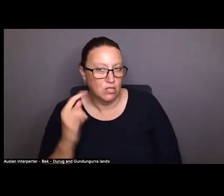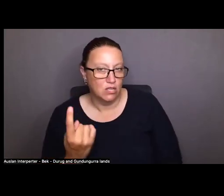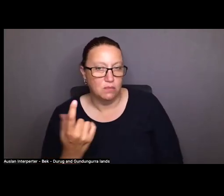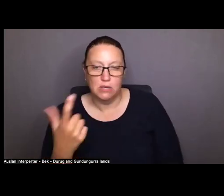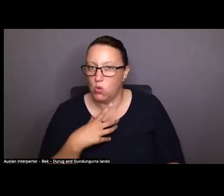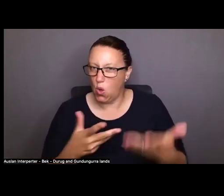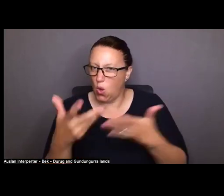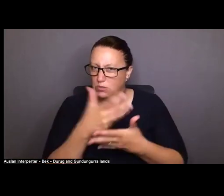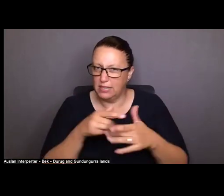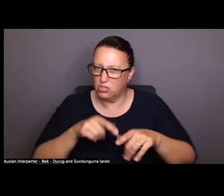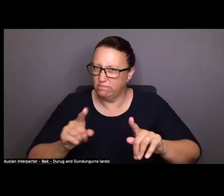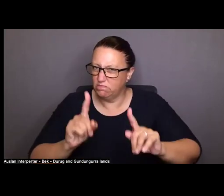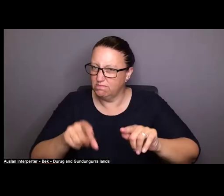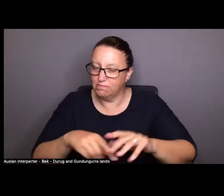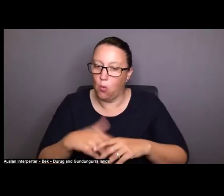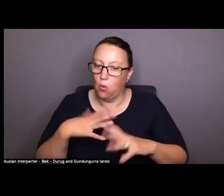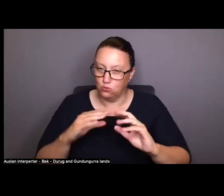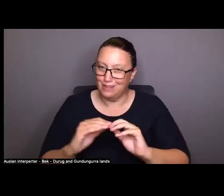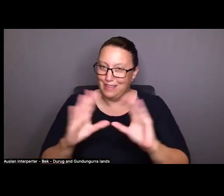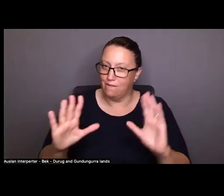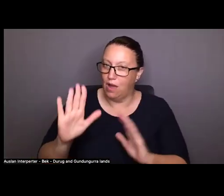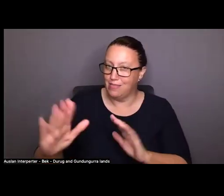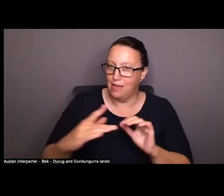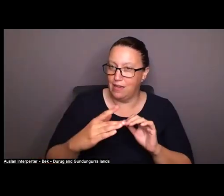consultation is, to clarify and answer there.